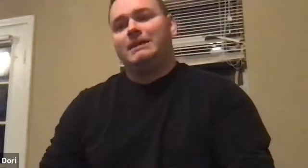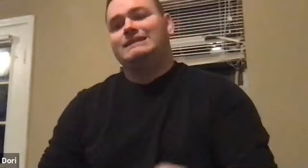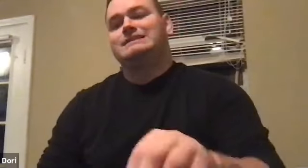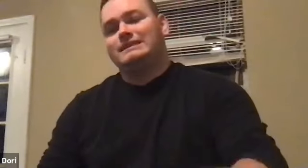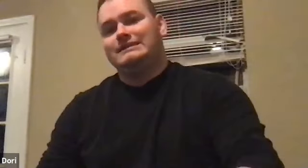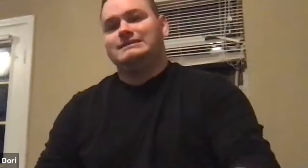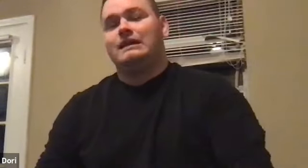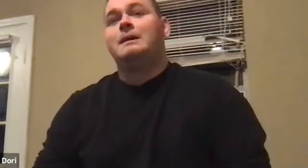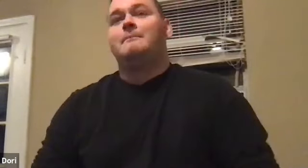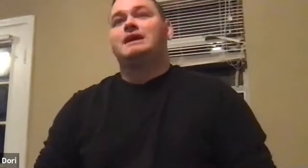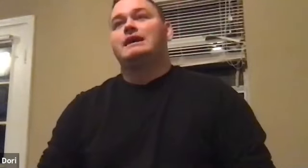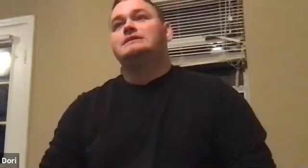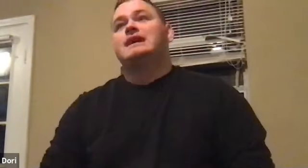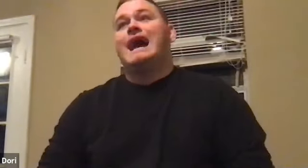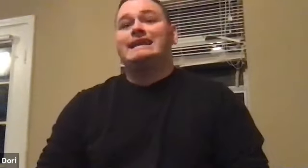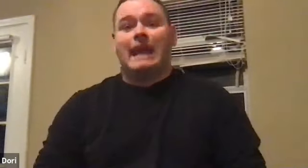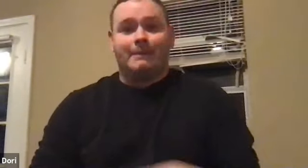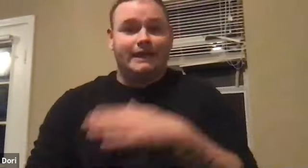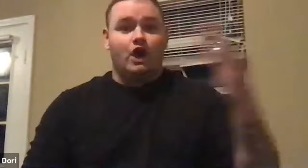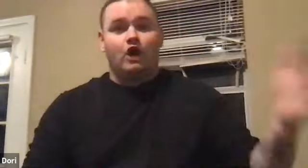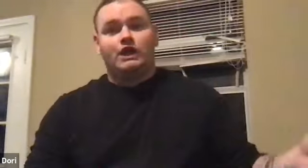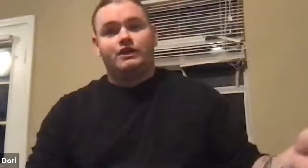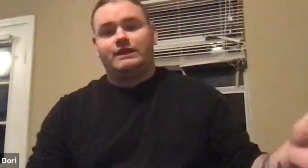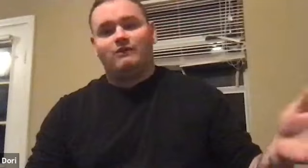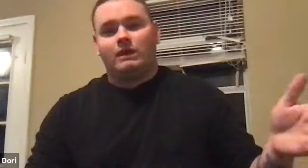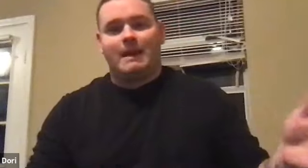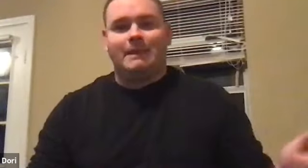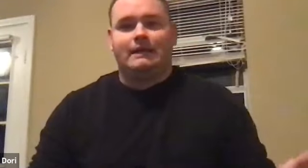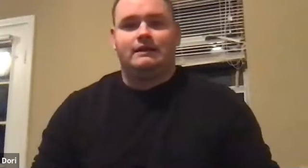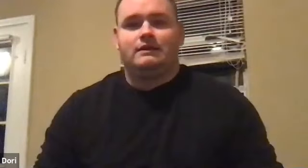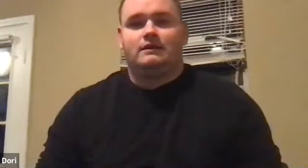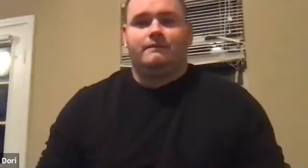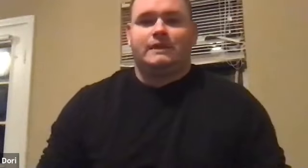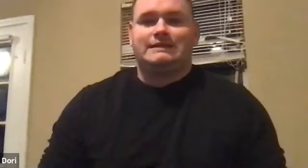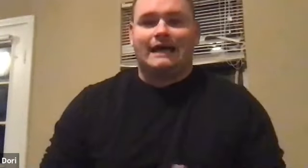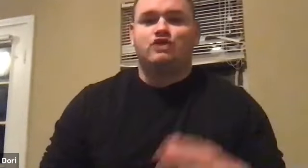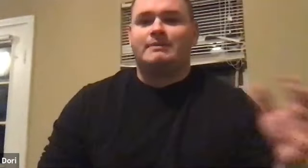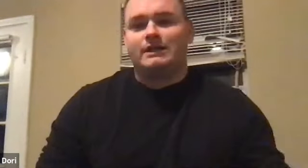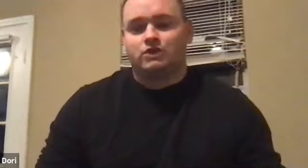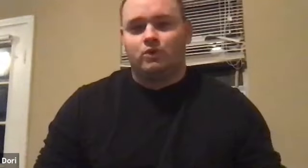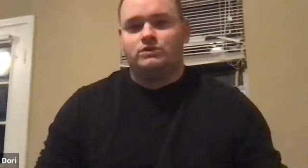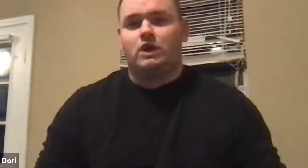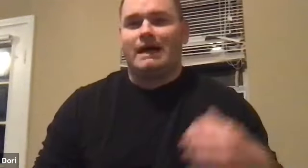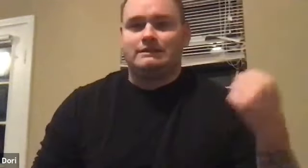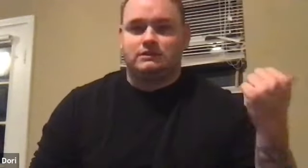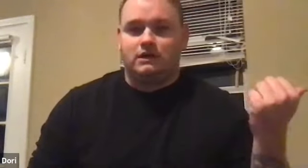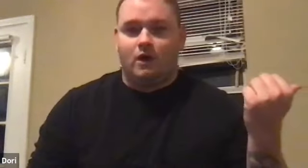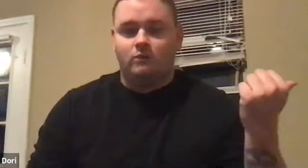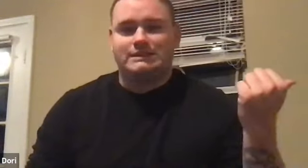picked. Because had he came a year earlier, he never would have met me. Because I dropped out of school to go back to home to take care